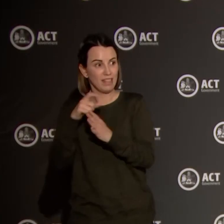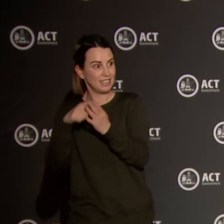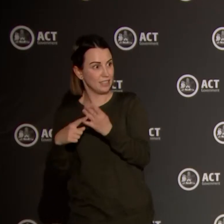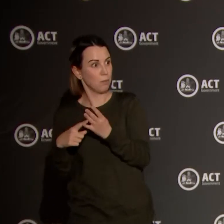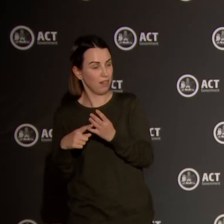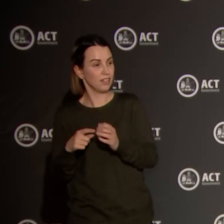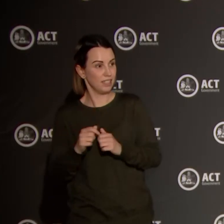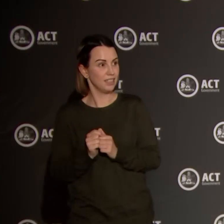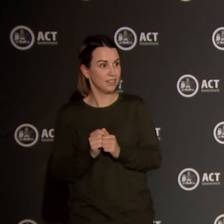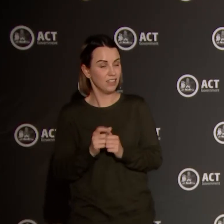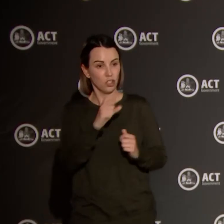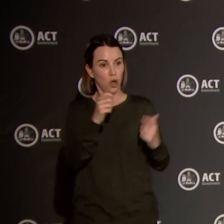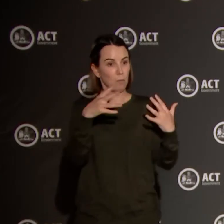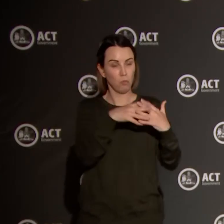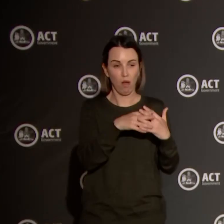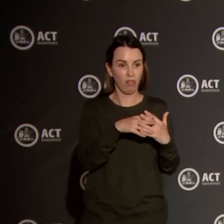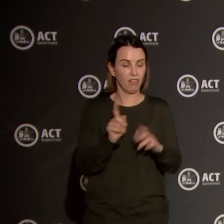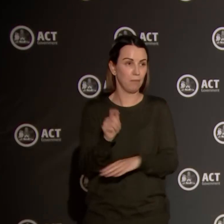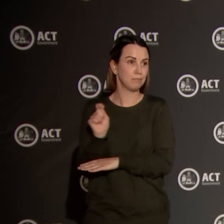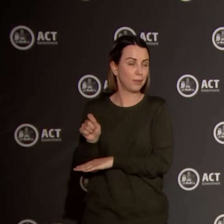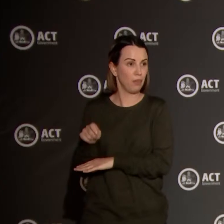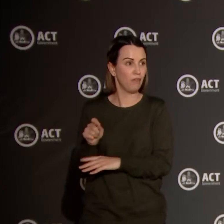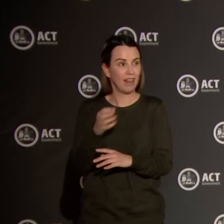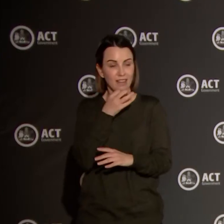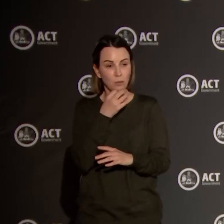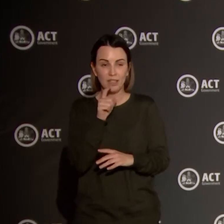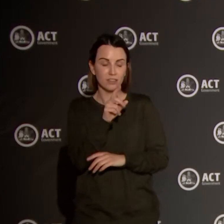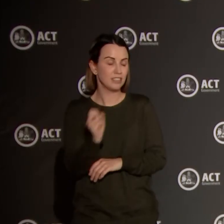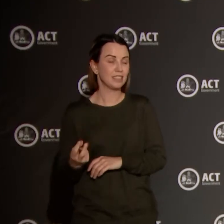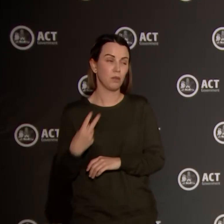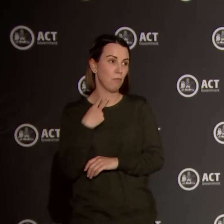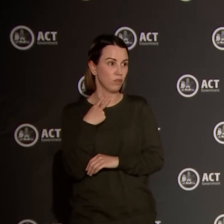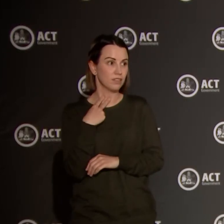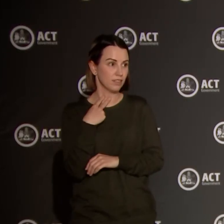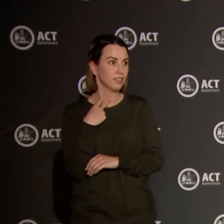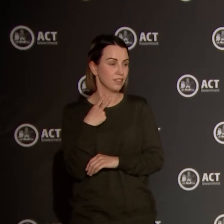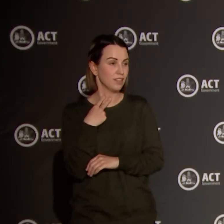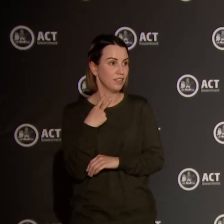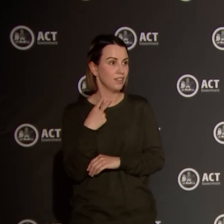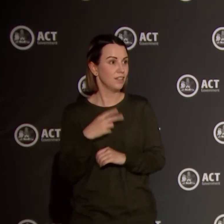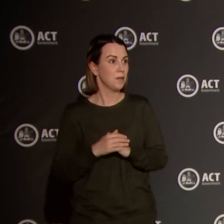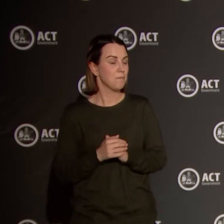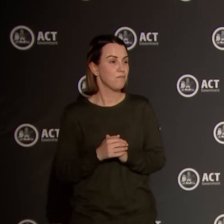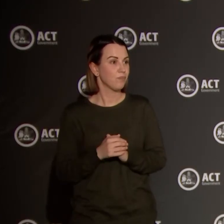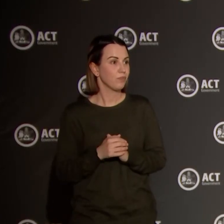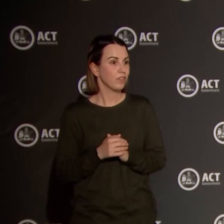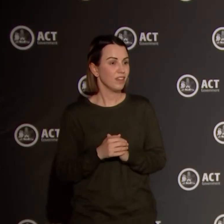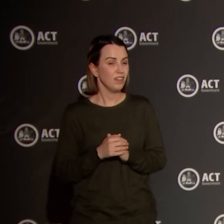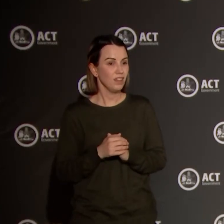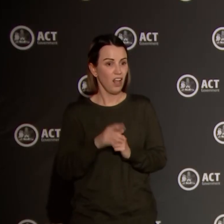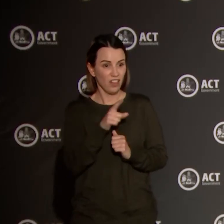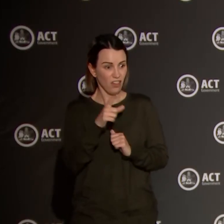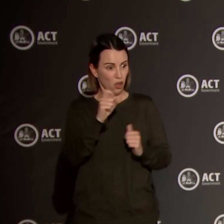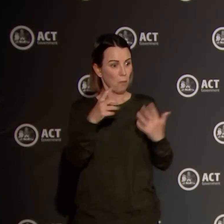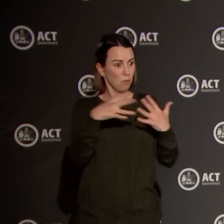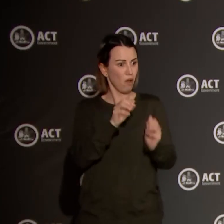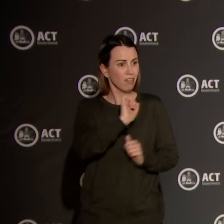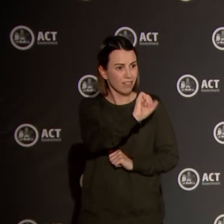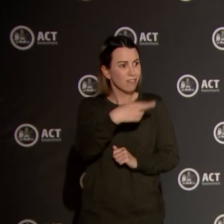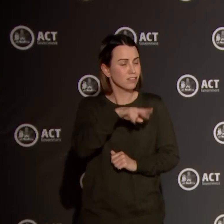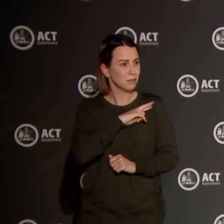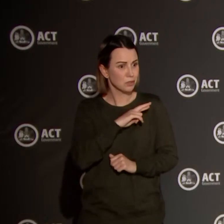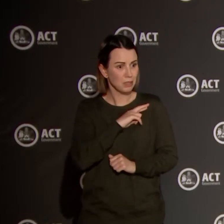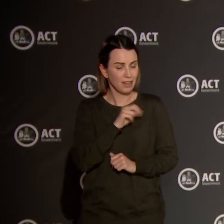Government that is, continues to be extremely disappointing, where they are not taking up their